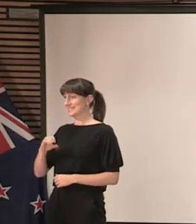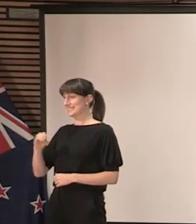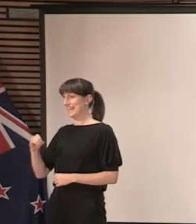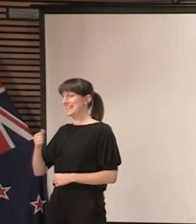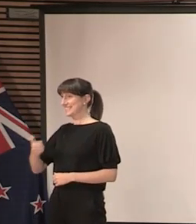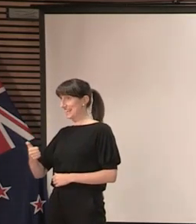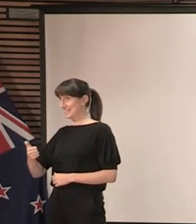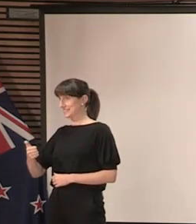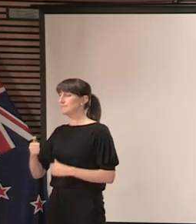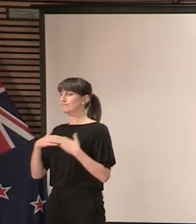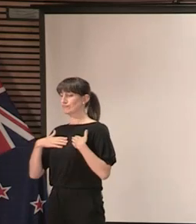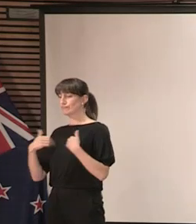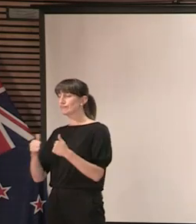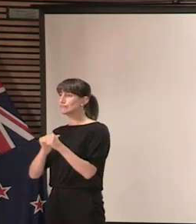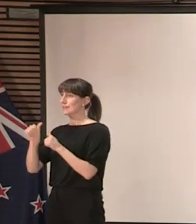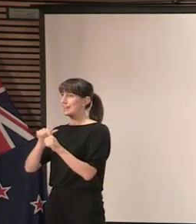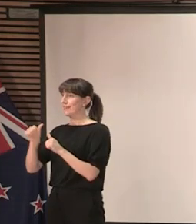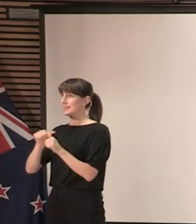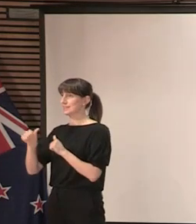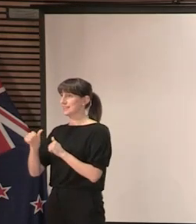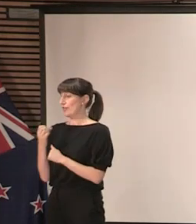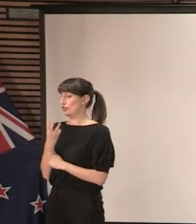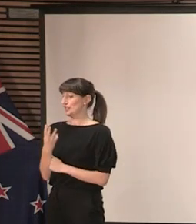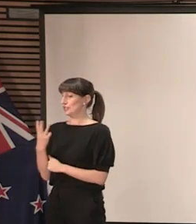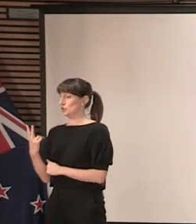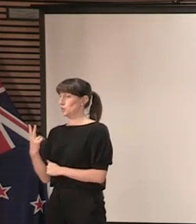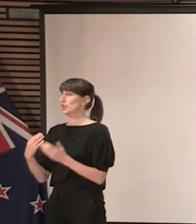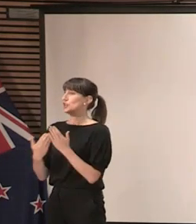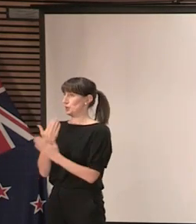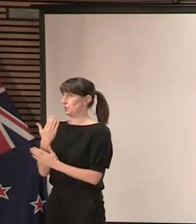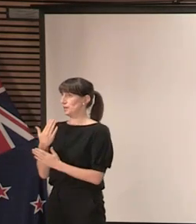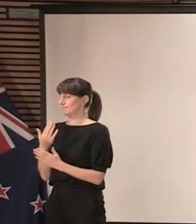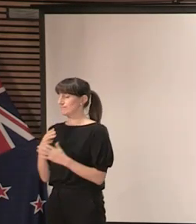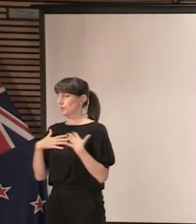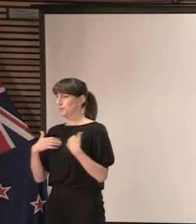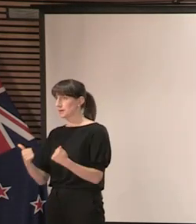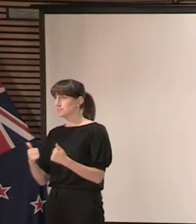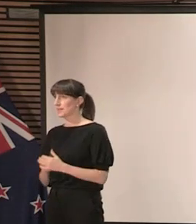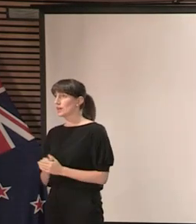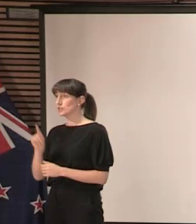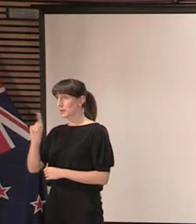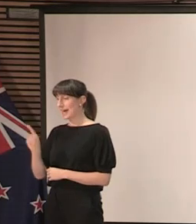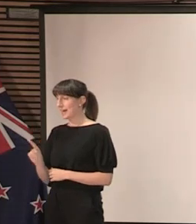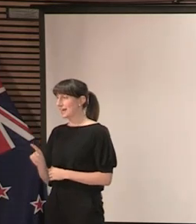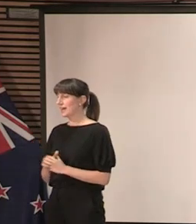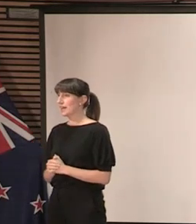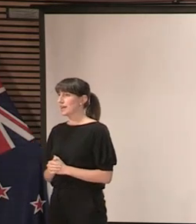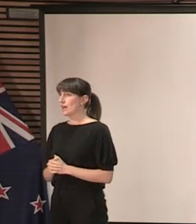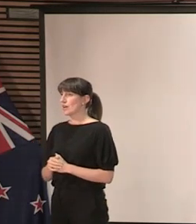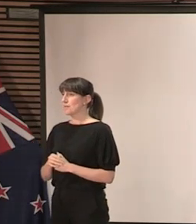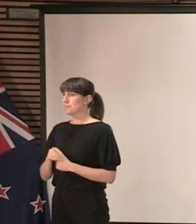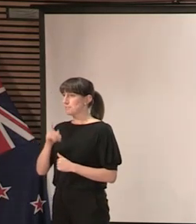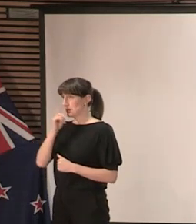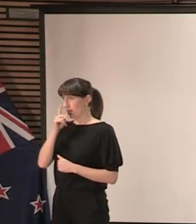recovered, an increase on 32 yesterday. Today there are 12 people in hospital with COVID-19 infection. This